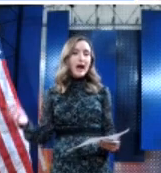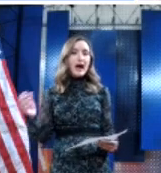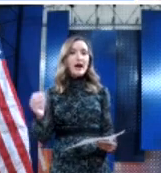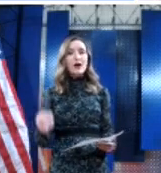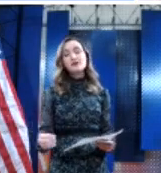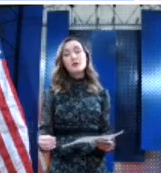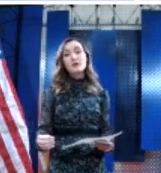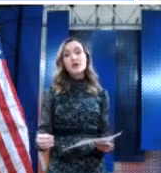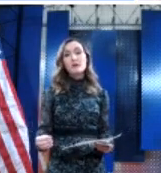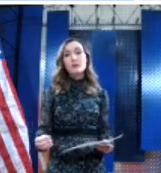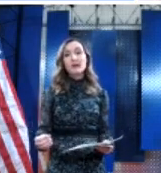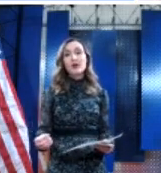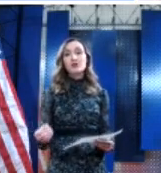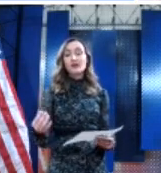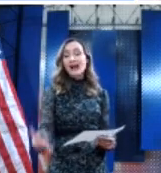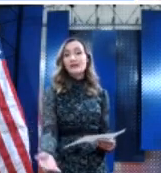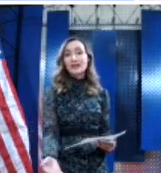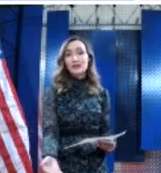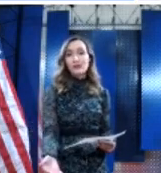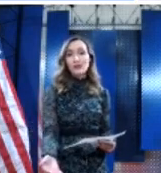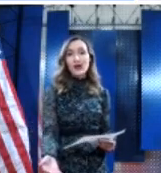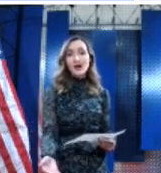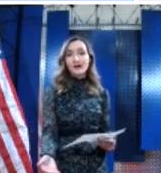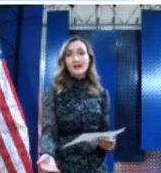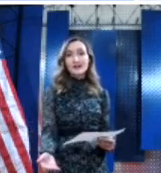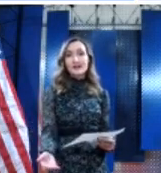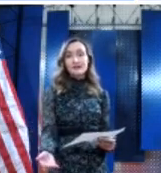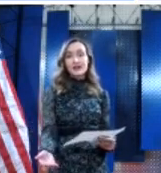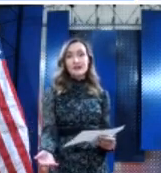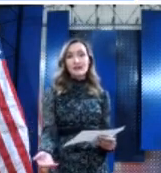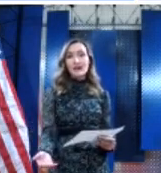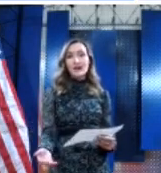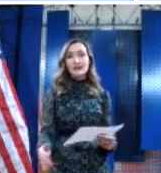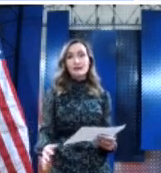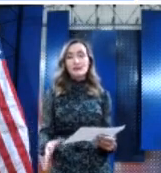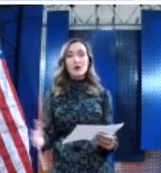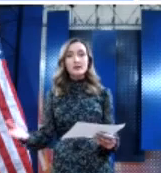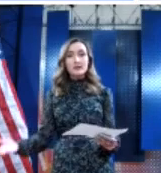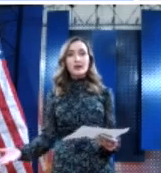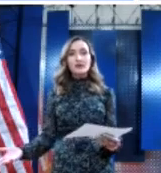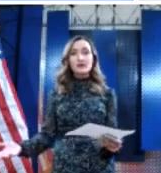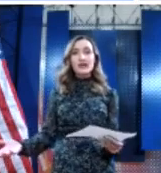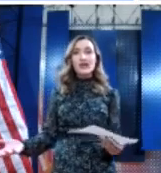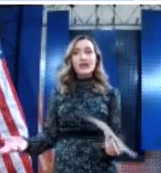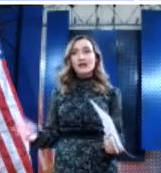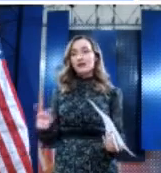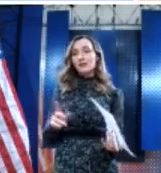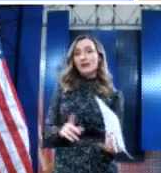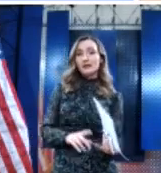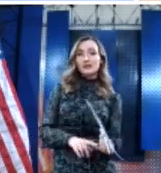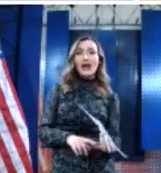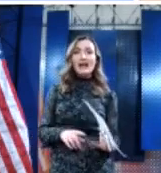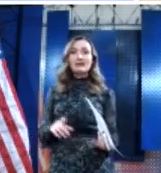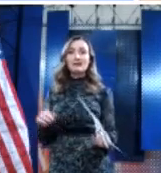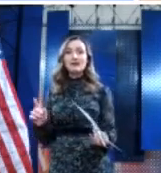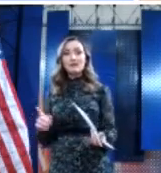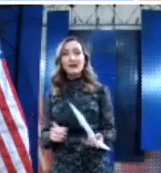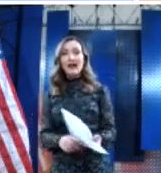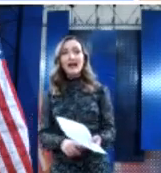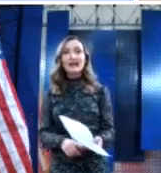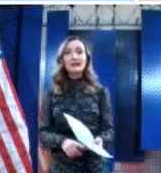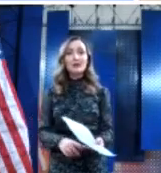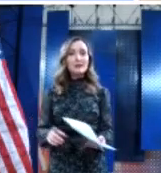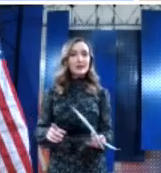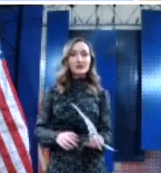year. Also want to know if you plan on traveling for the holidays to see family if they are in different parts of the country. Do you plan to drive? Will